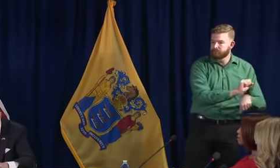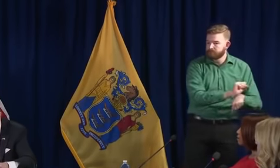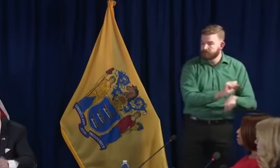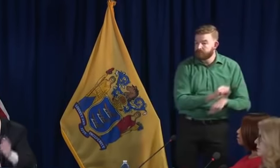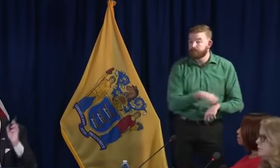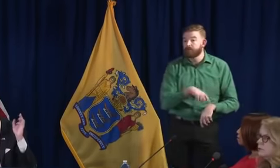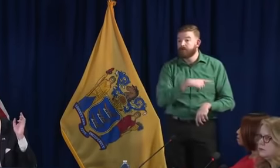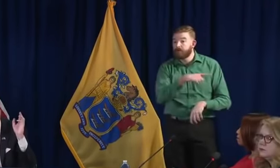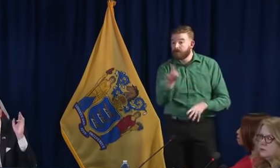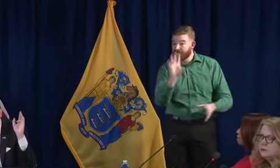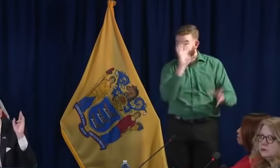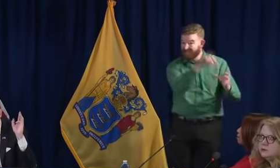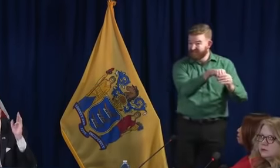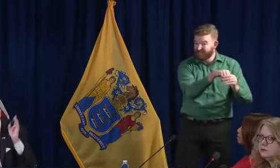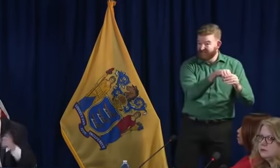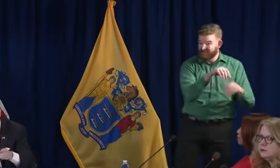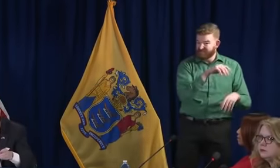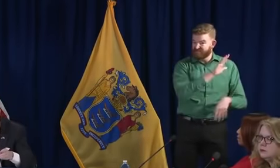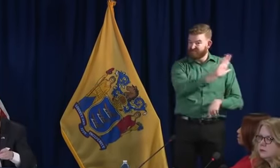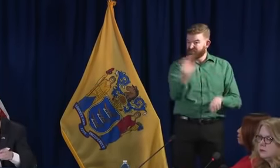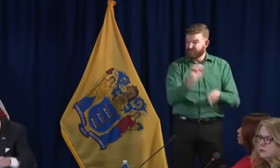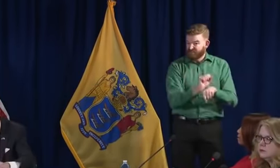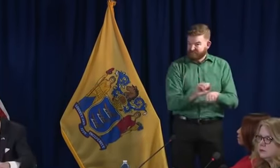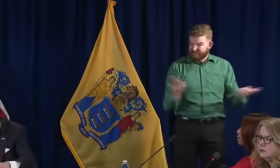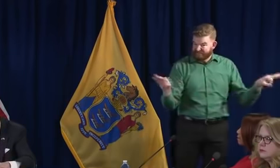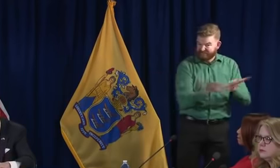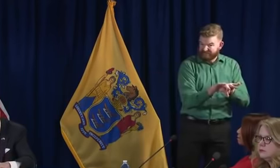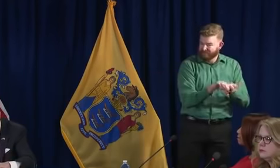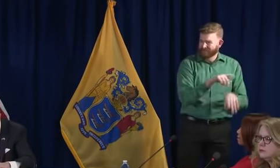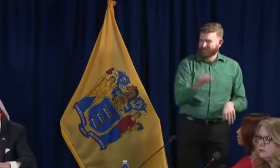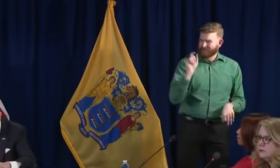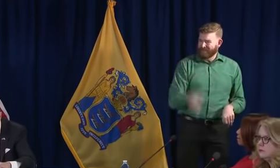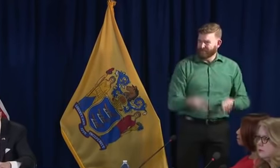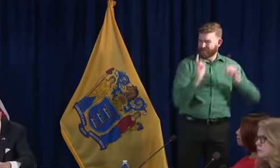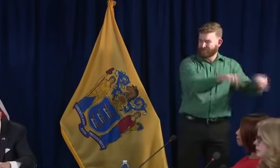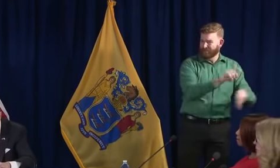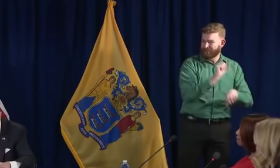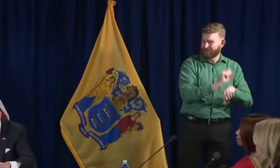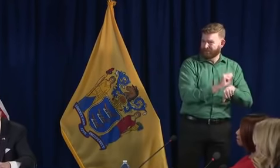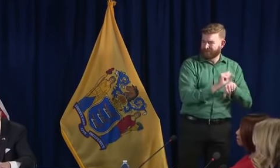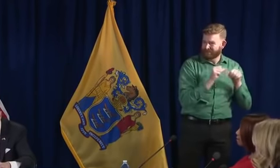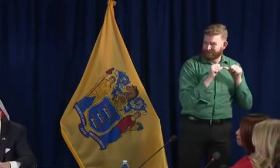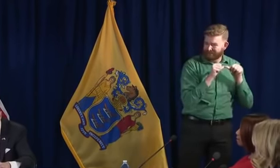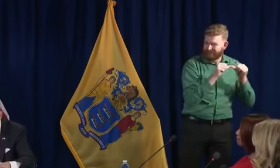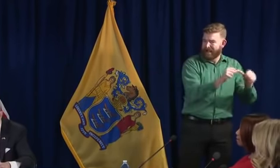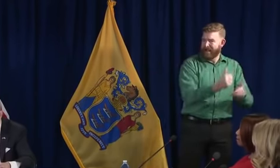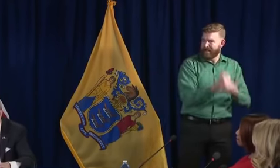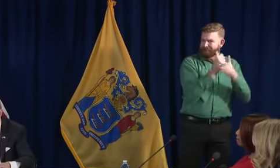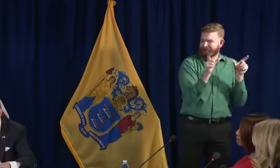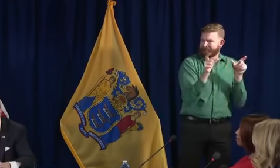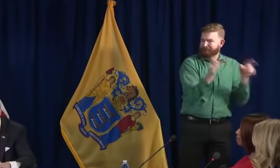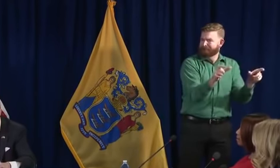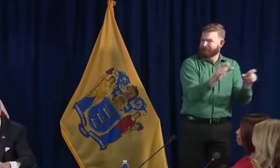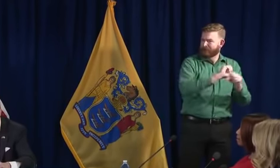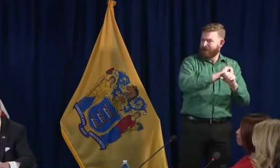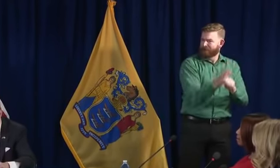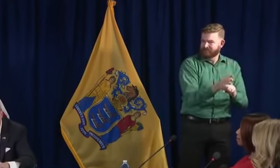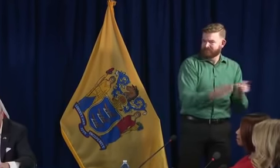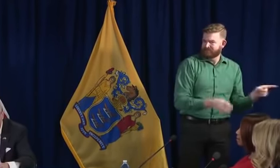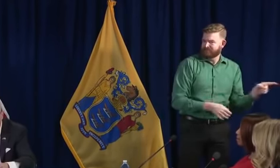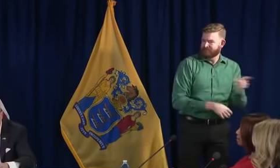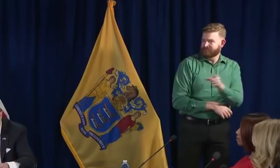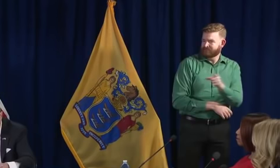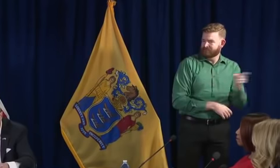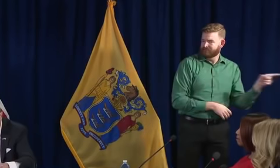so we can beat back the threat of coronavirus together. And in this, child care professionals are themselves